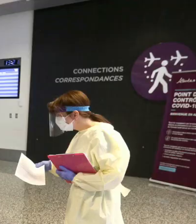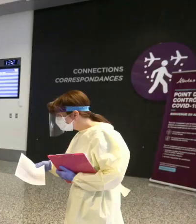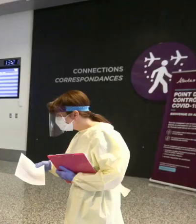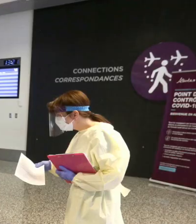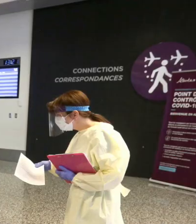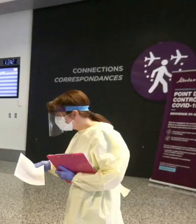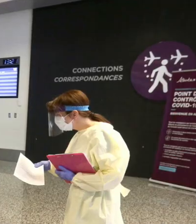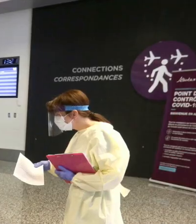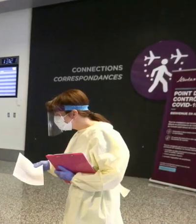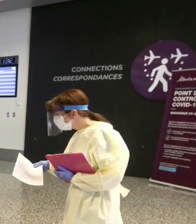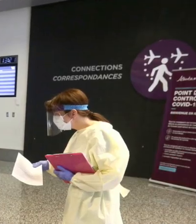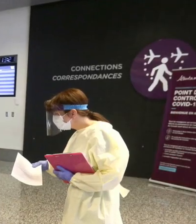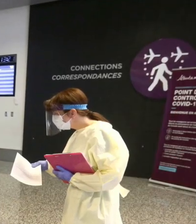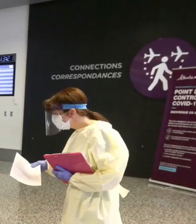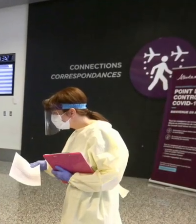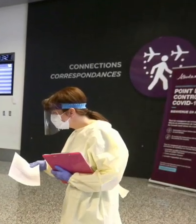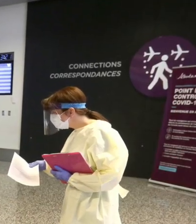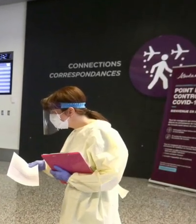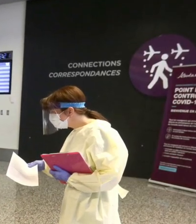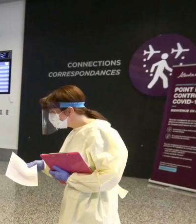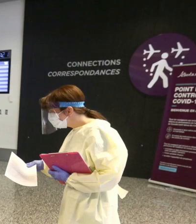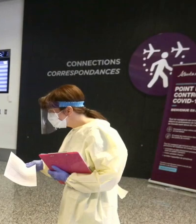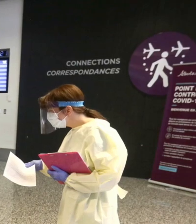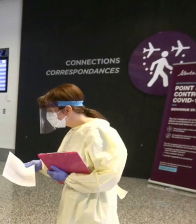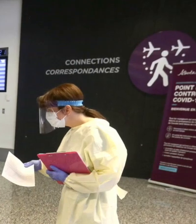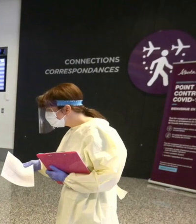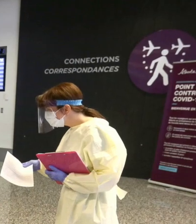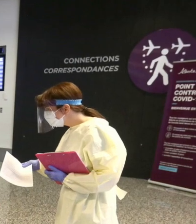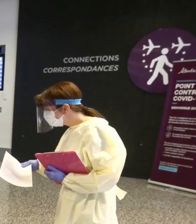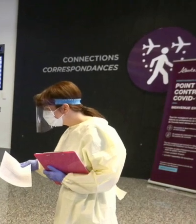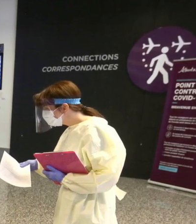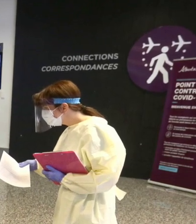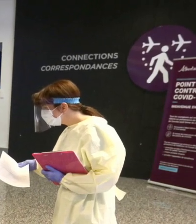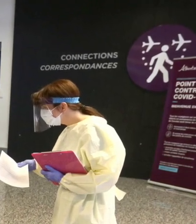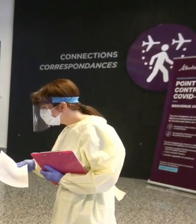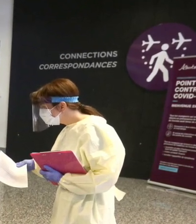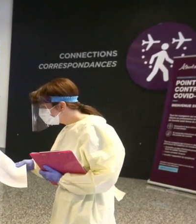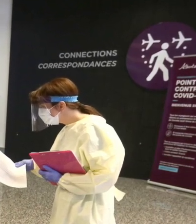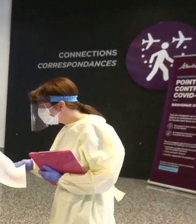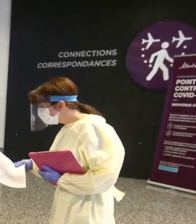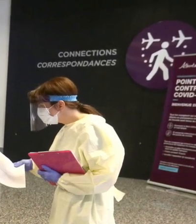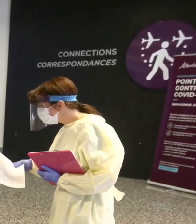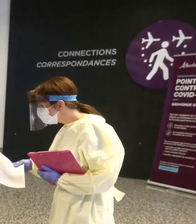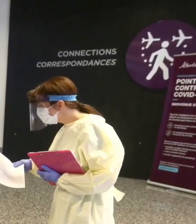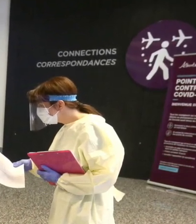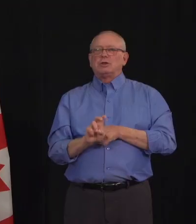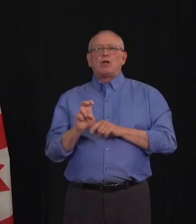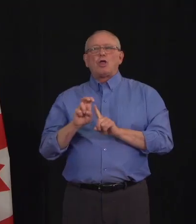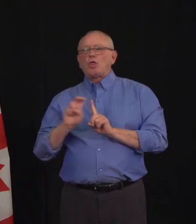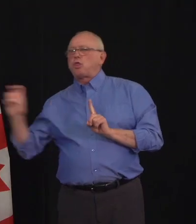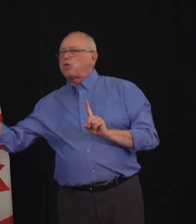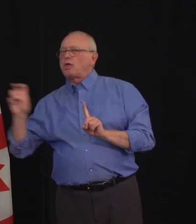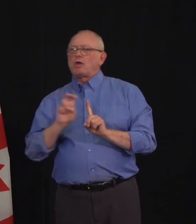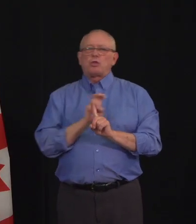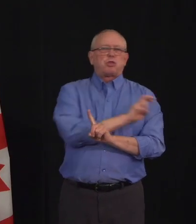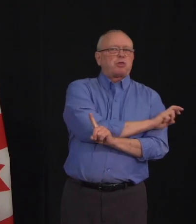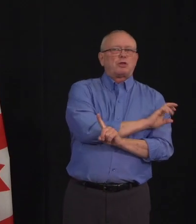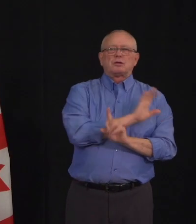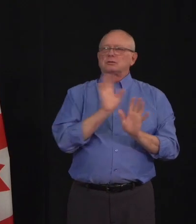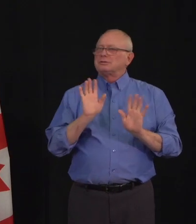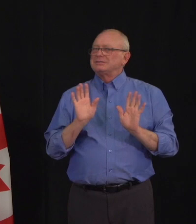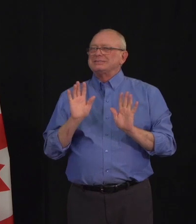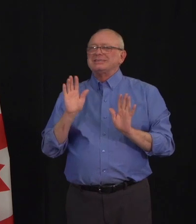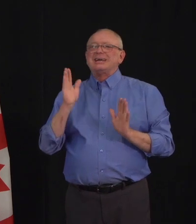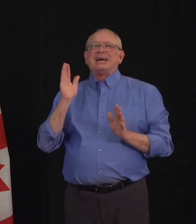province, and whether or not that changes over the summer is difficult to say. I know that Albertans want to make plans. I talked about just now